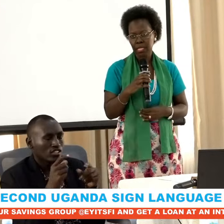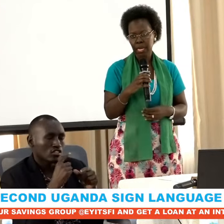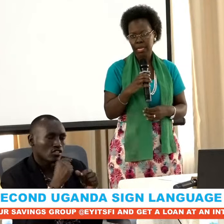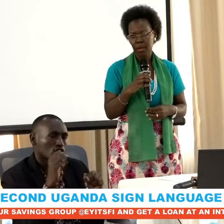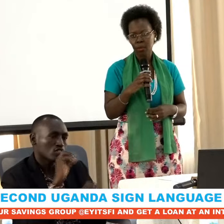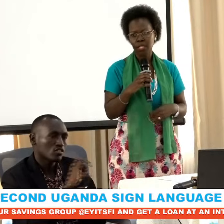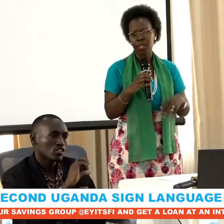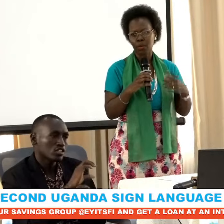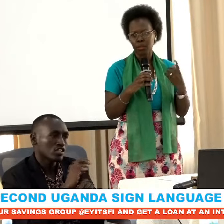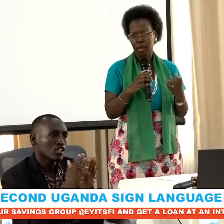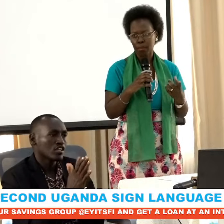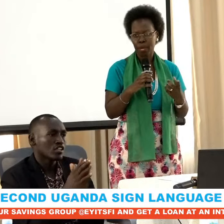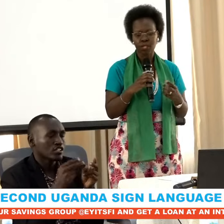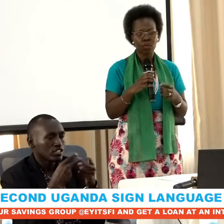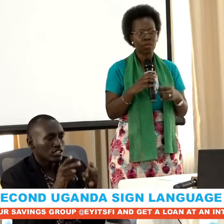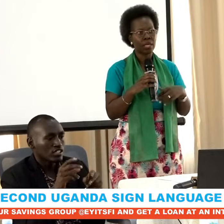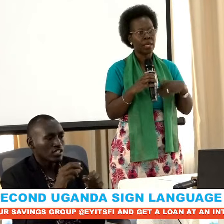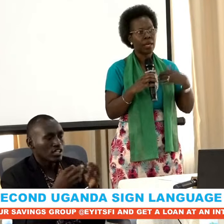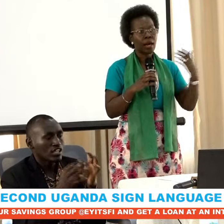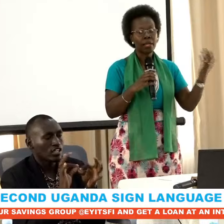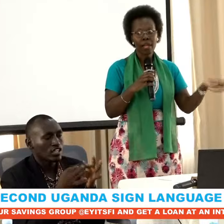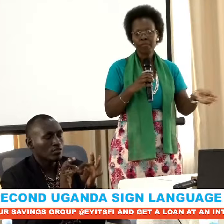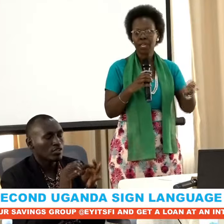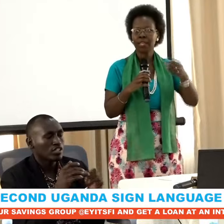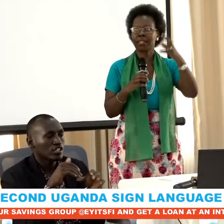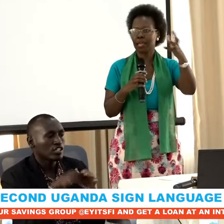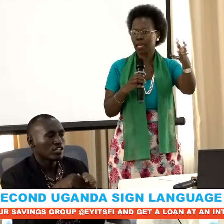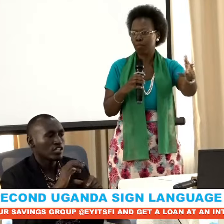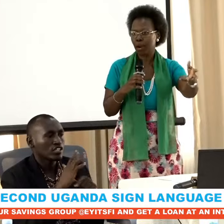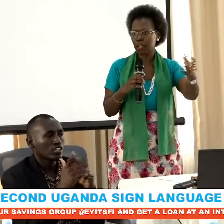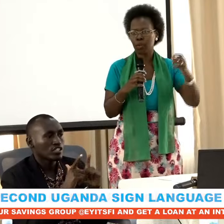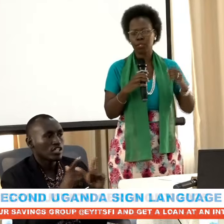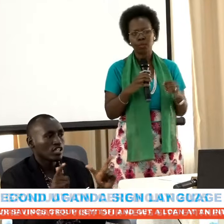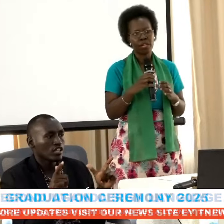the sign language, and there was one person, and after that the